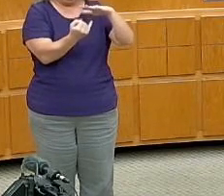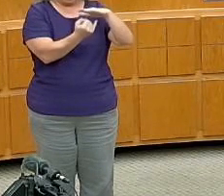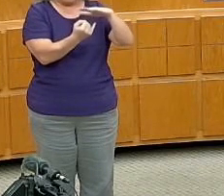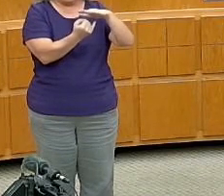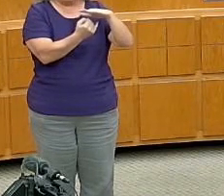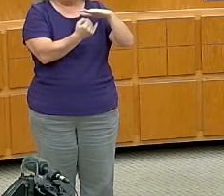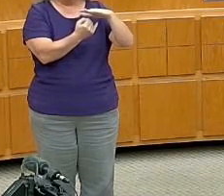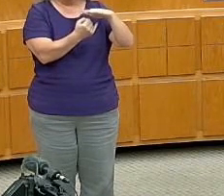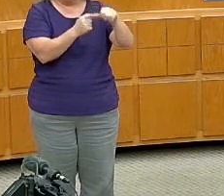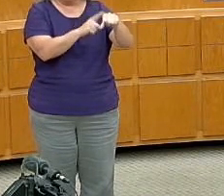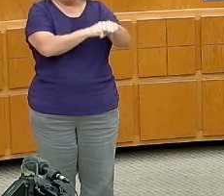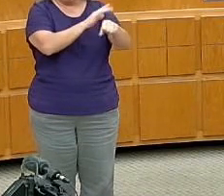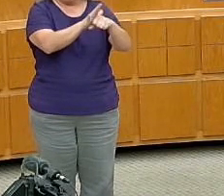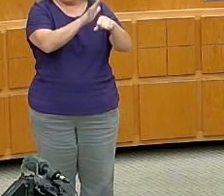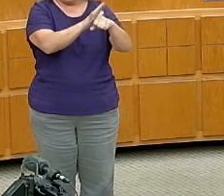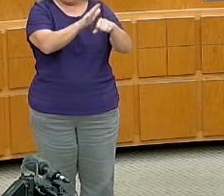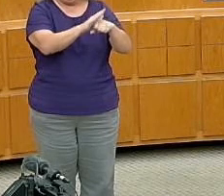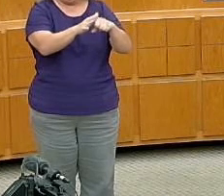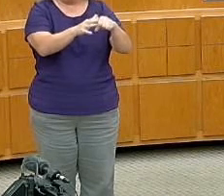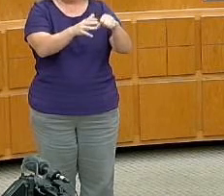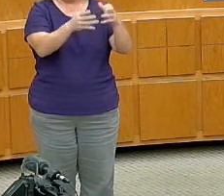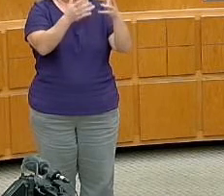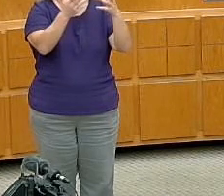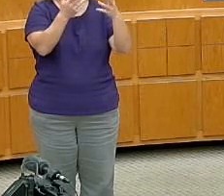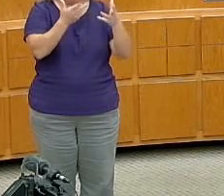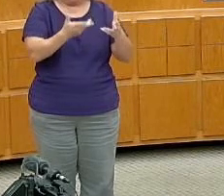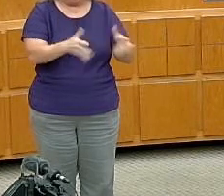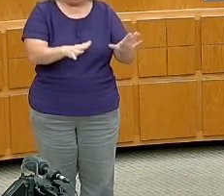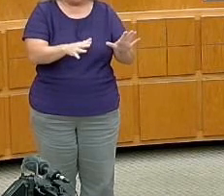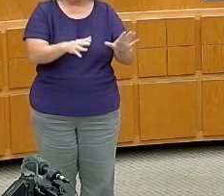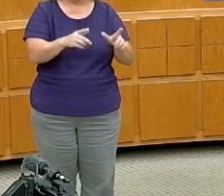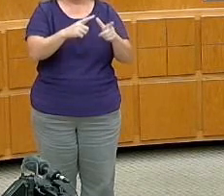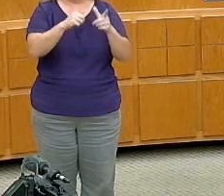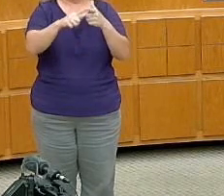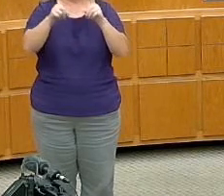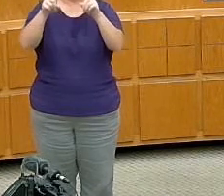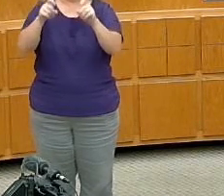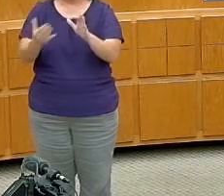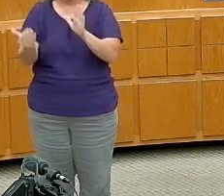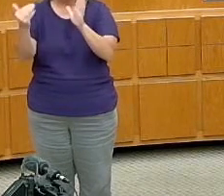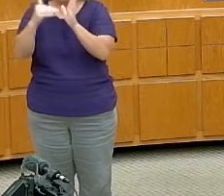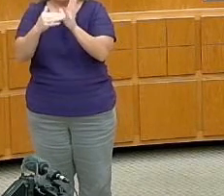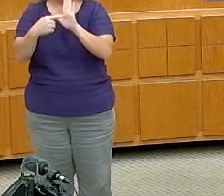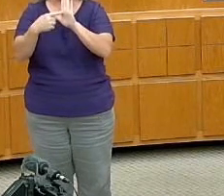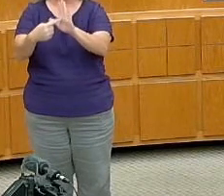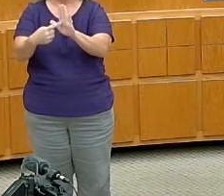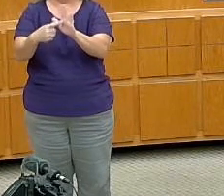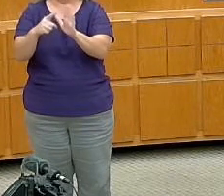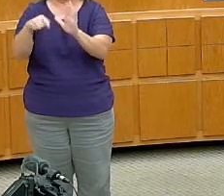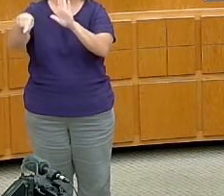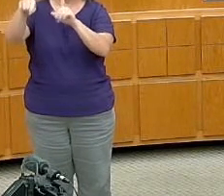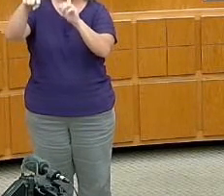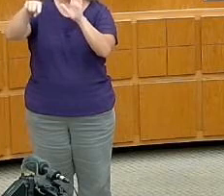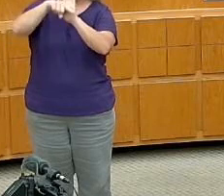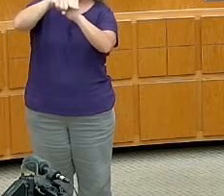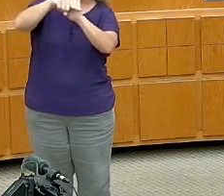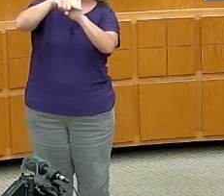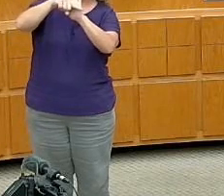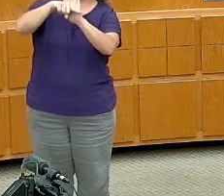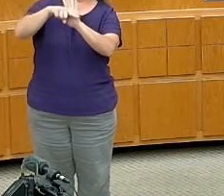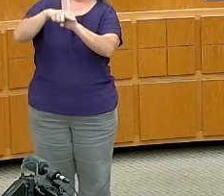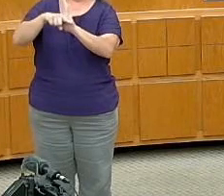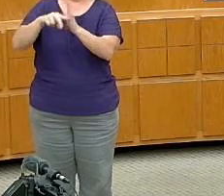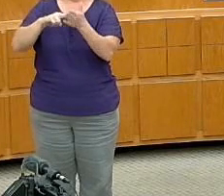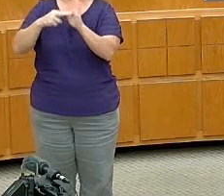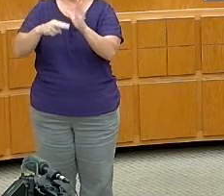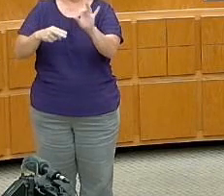had a subsequent test similar to the first one that has showed a negative result. And so 8 persons have fully recovered. Some